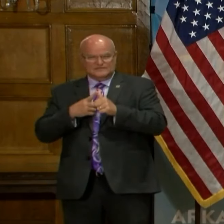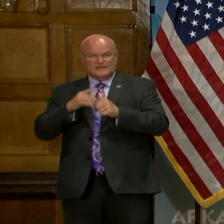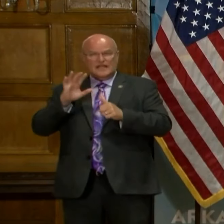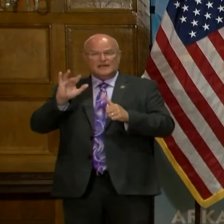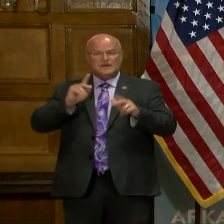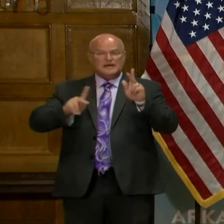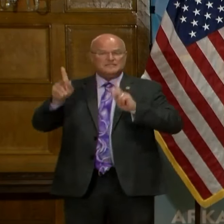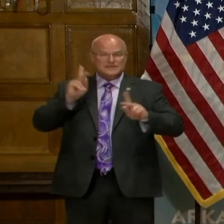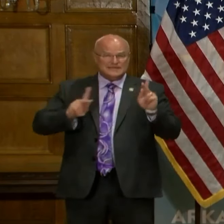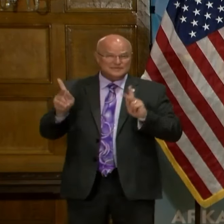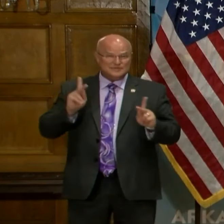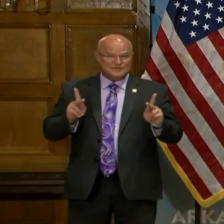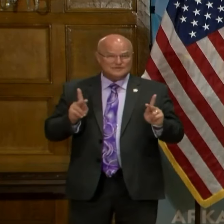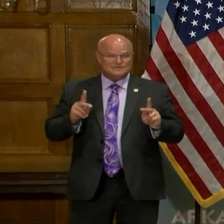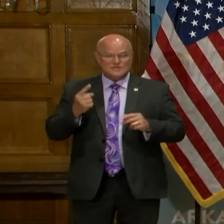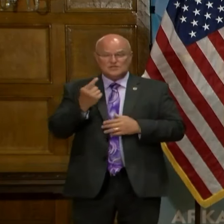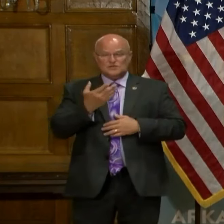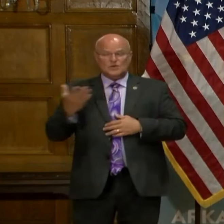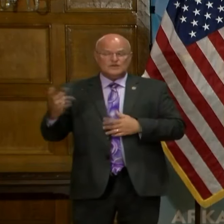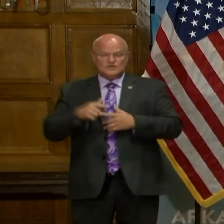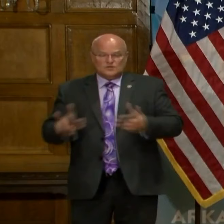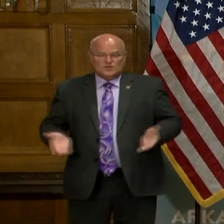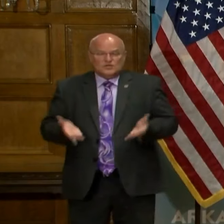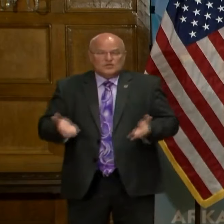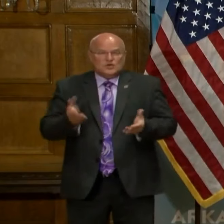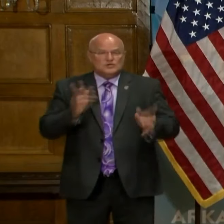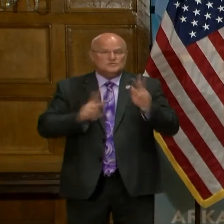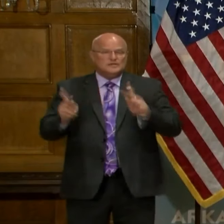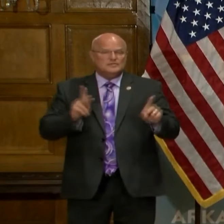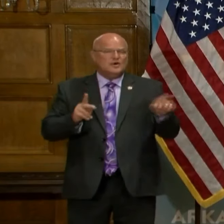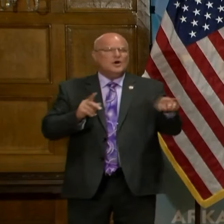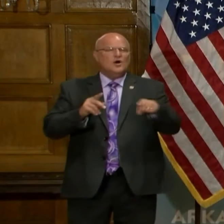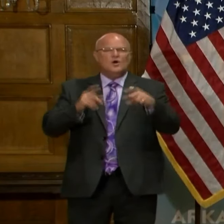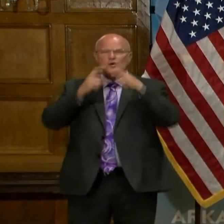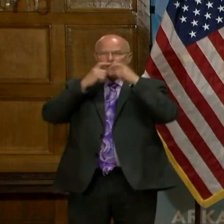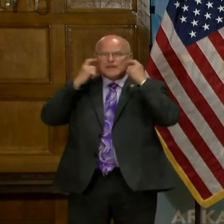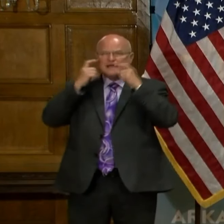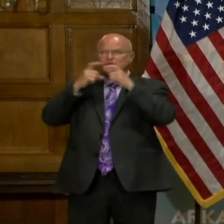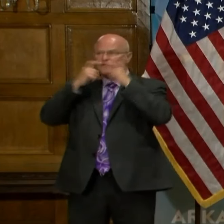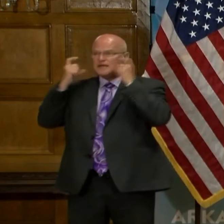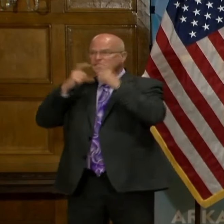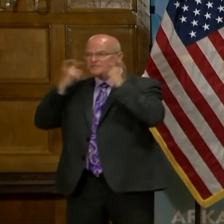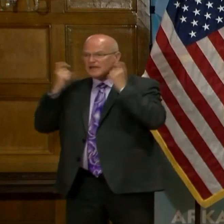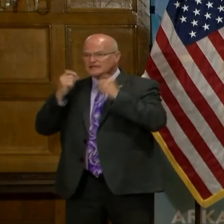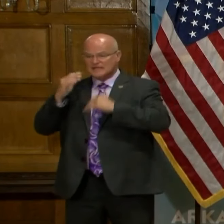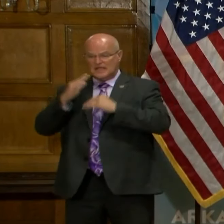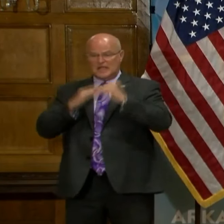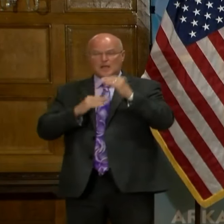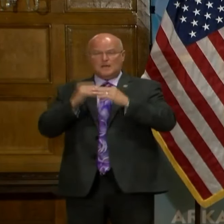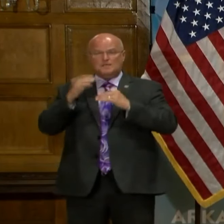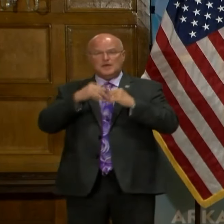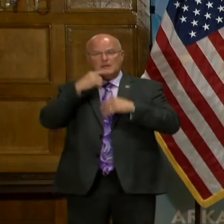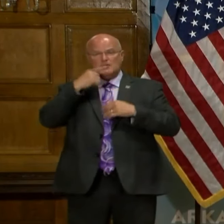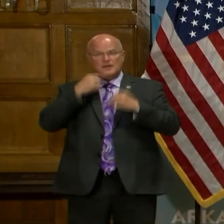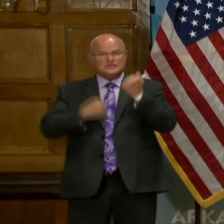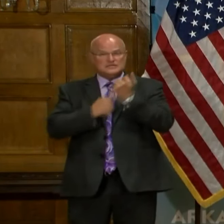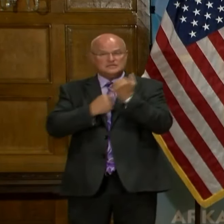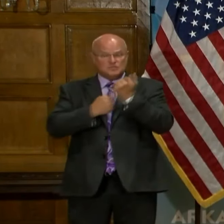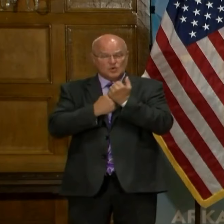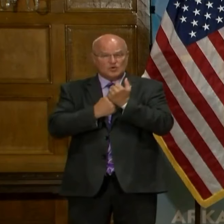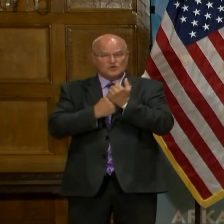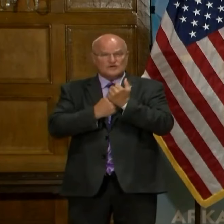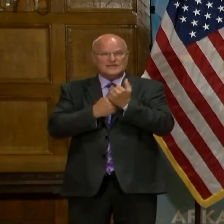the public. And so it's one thing to encourage everyone to wear a mask, and you build public support for it, and they start doing